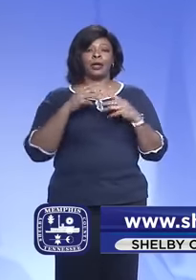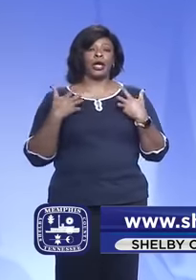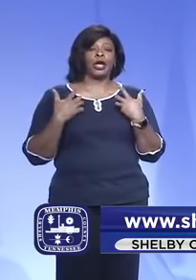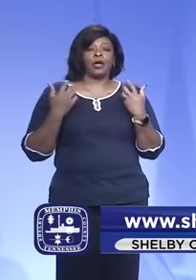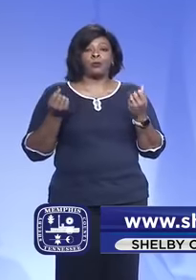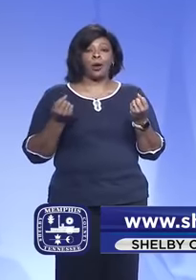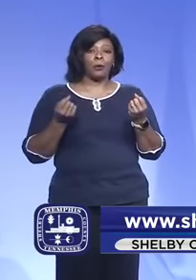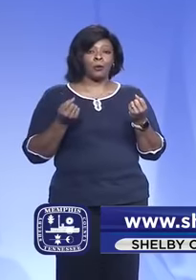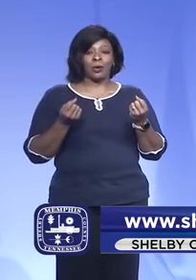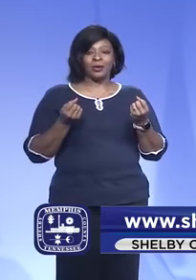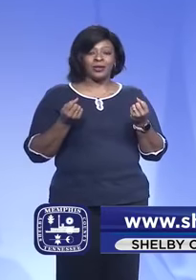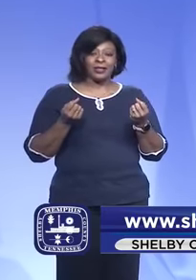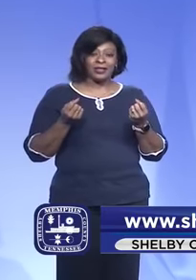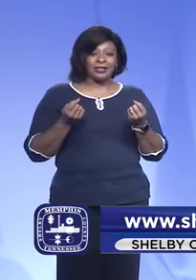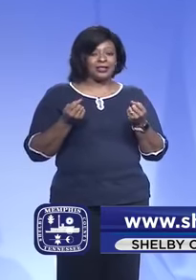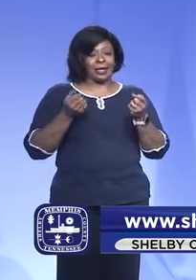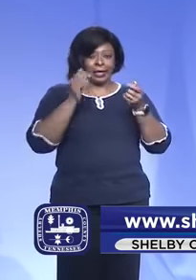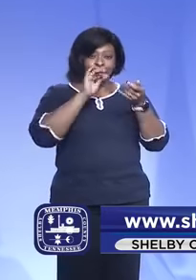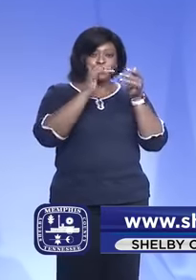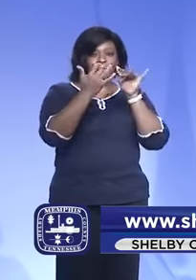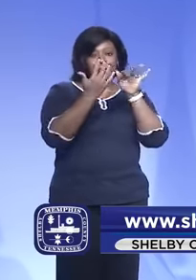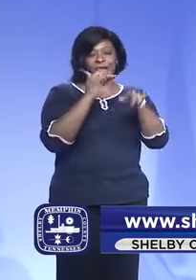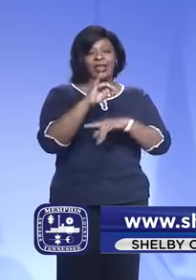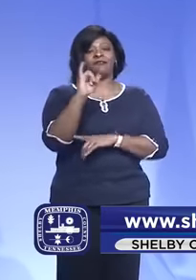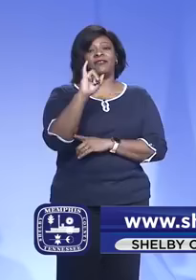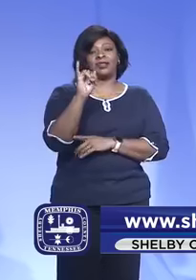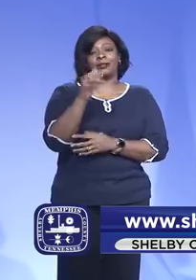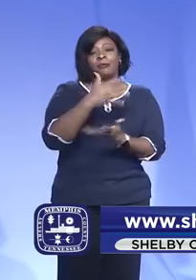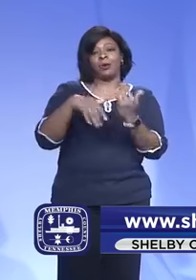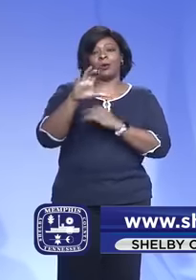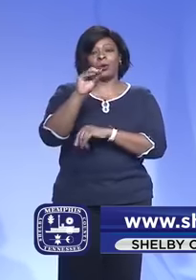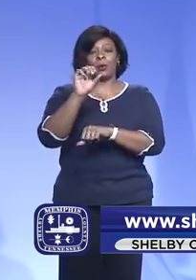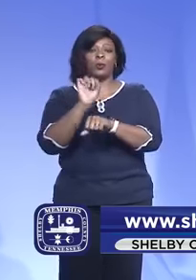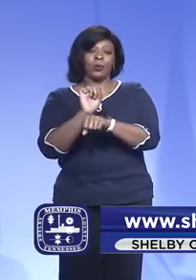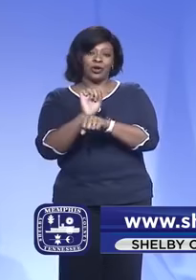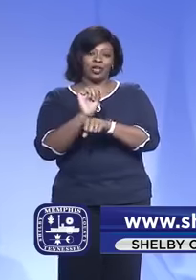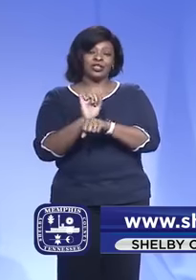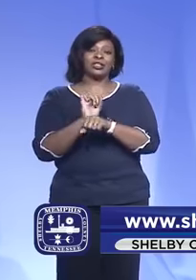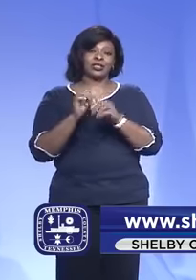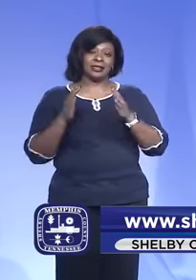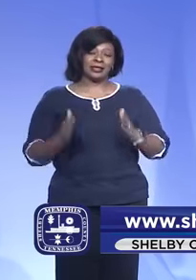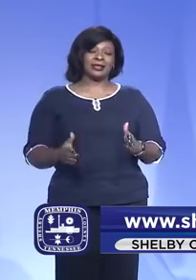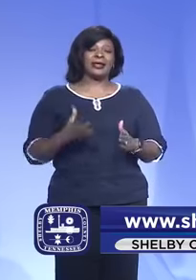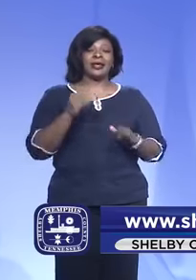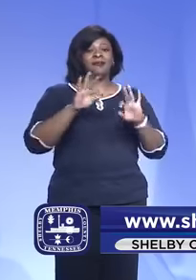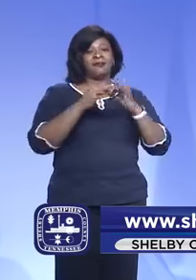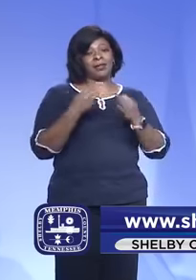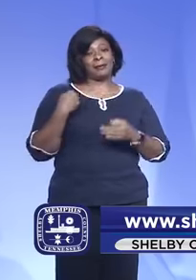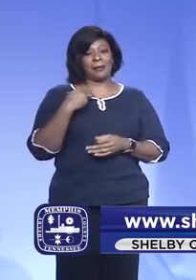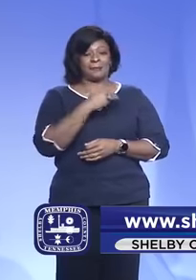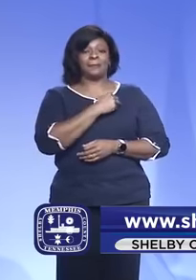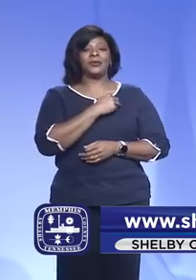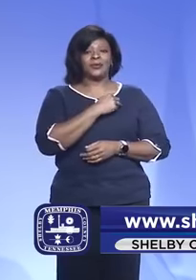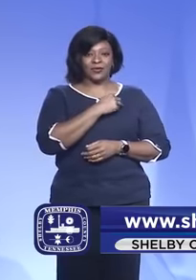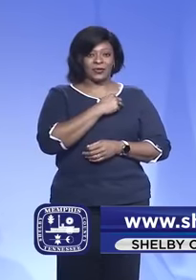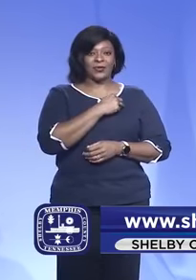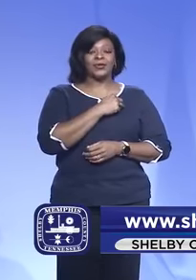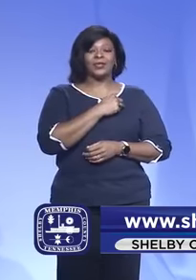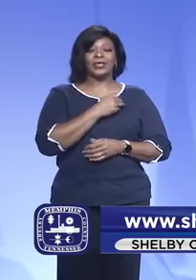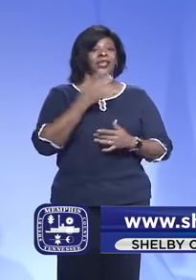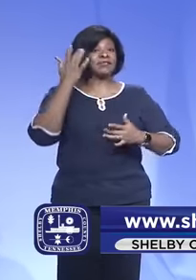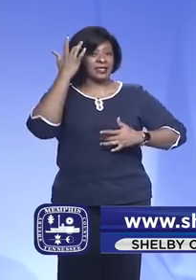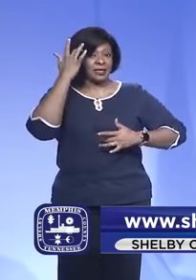heroic and end up spreading the infection among your coworkers and family members. If you're